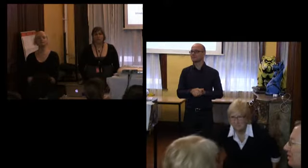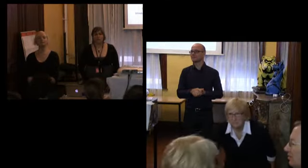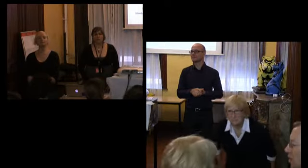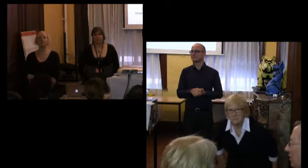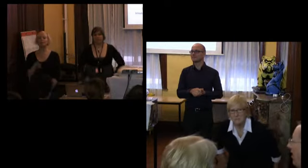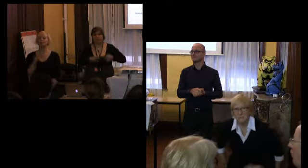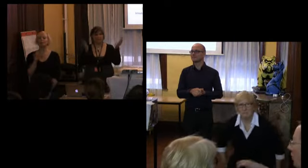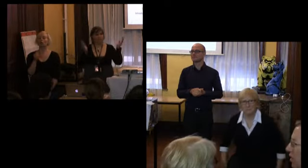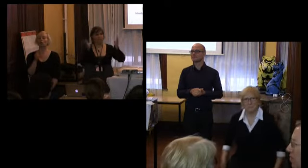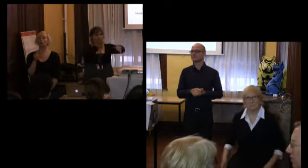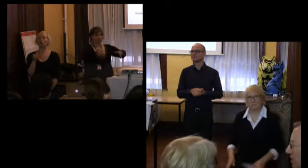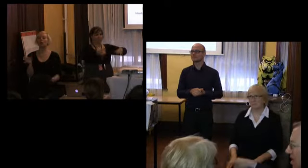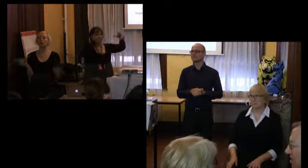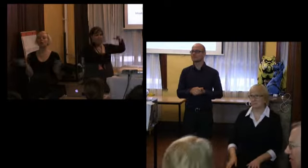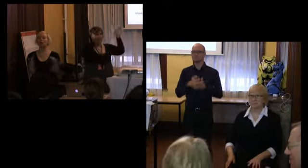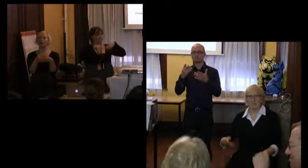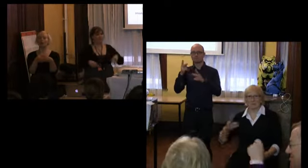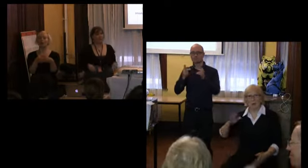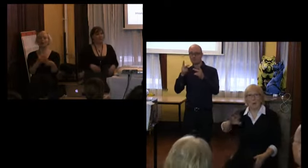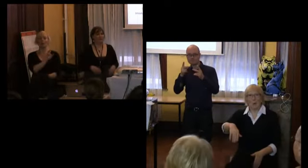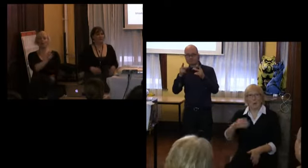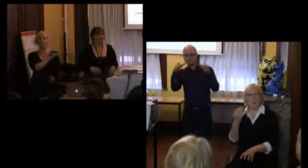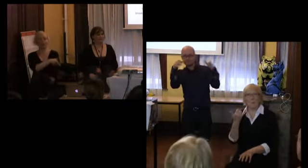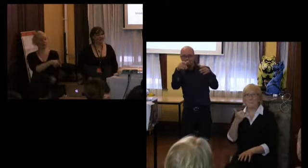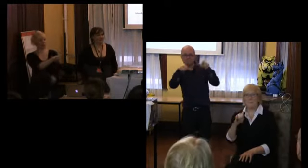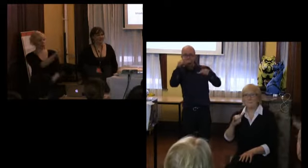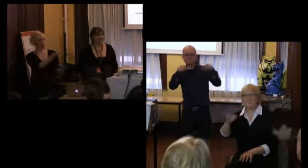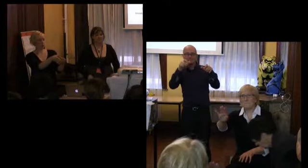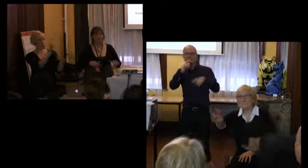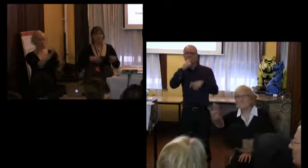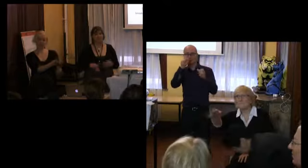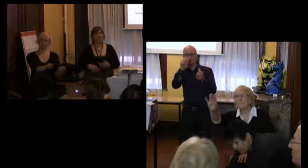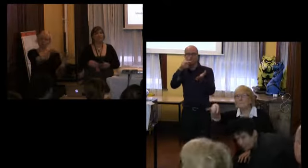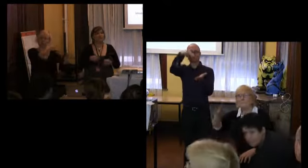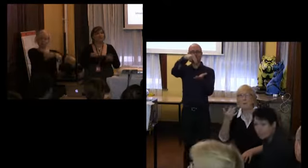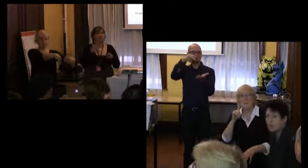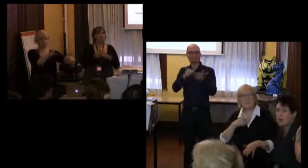the group of British can stand up and introduce